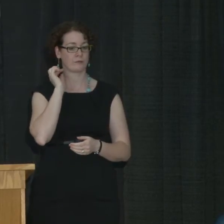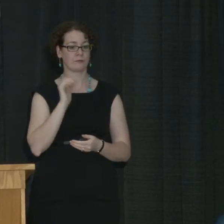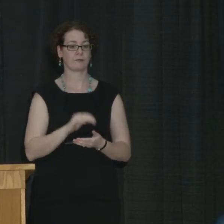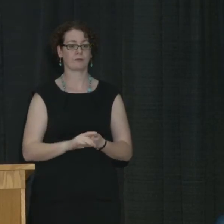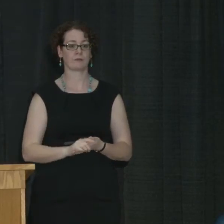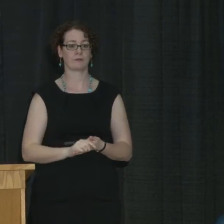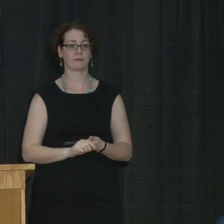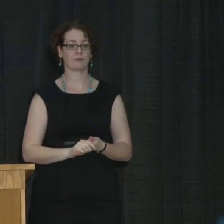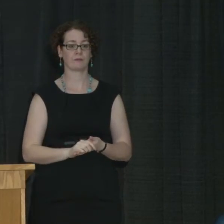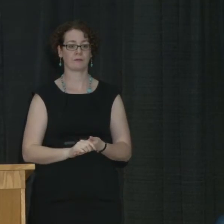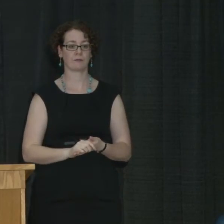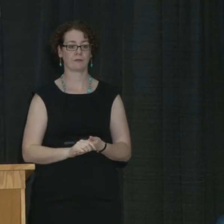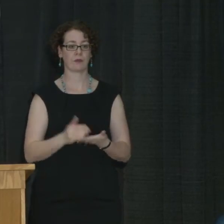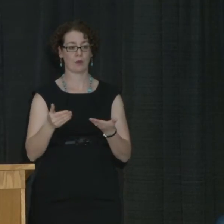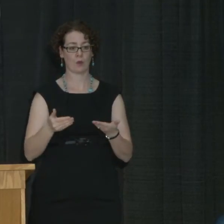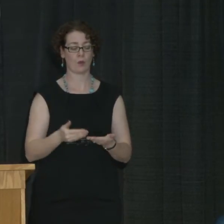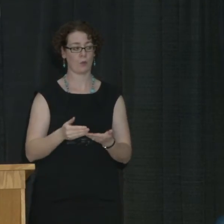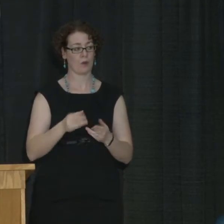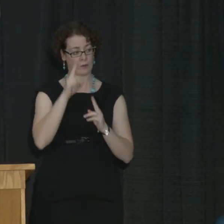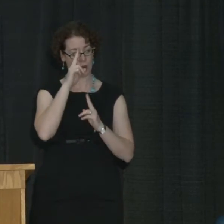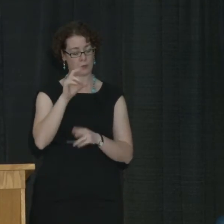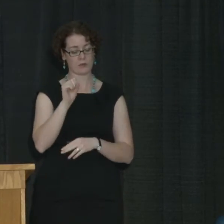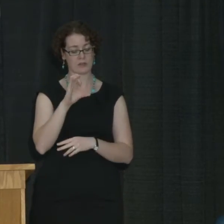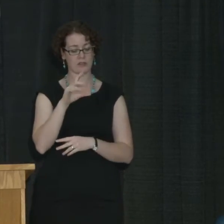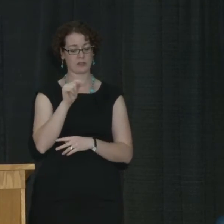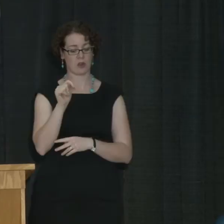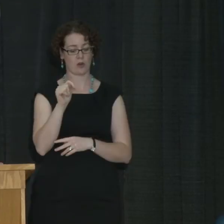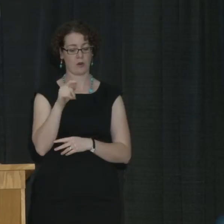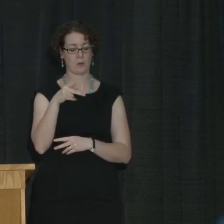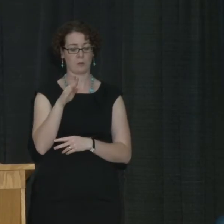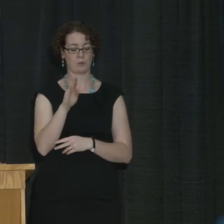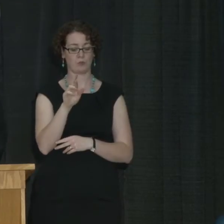Please join me in welcoming the Honourable Scott Bryson to bring greetings.